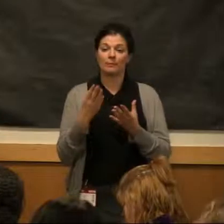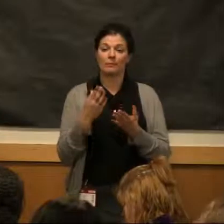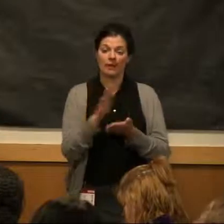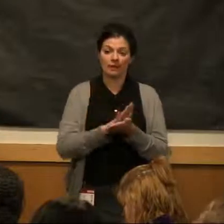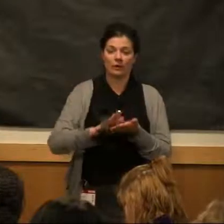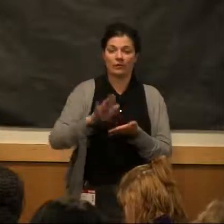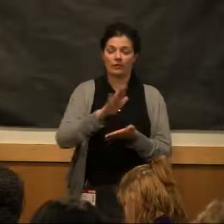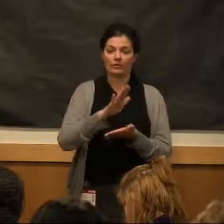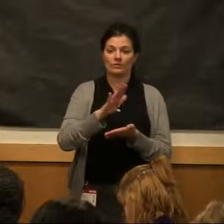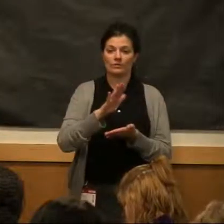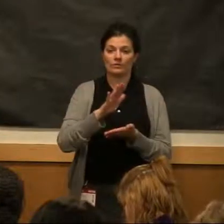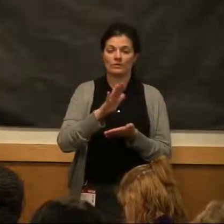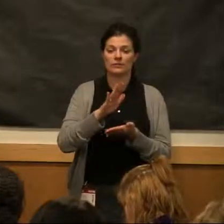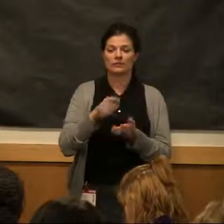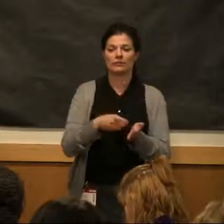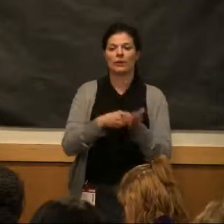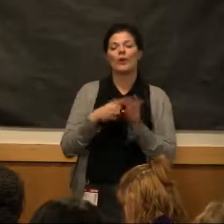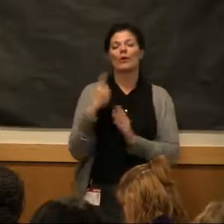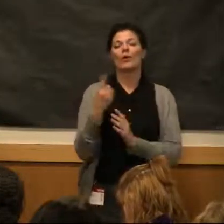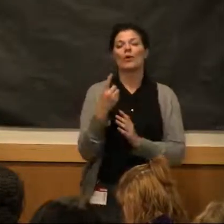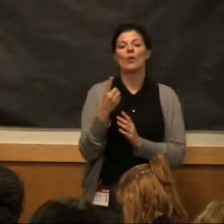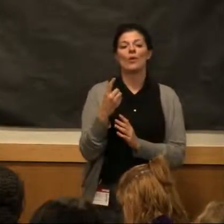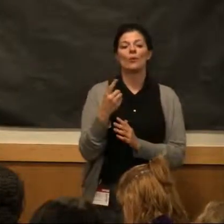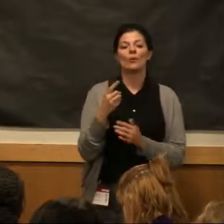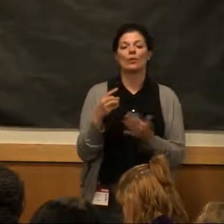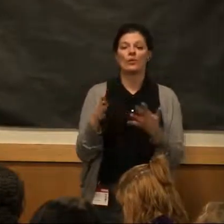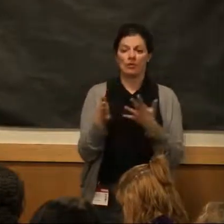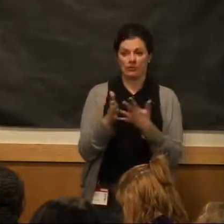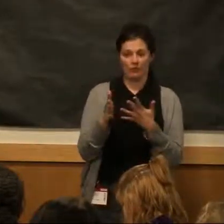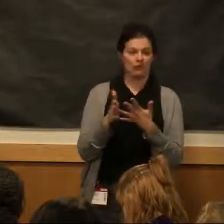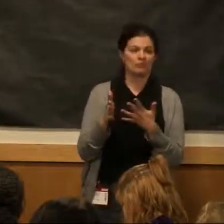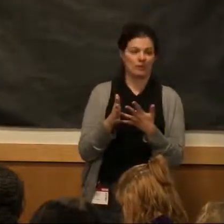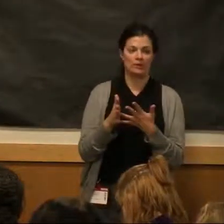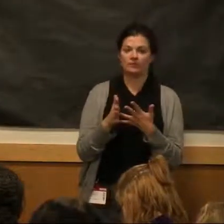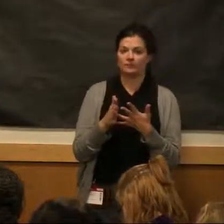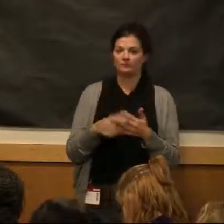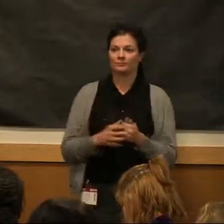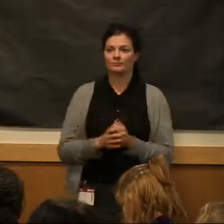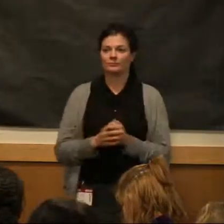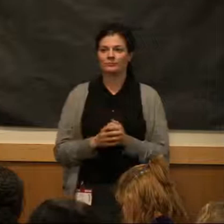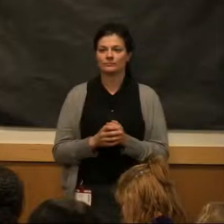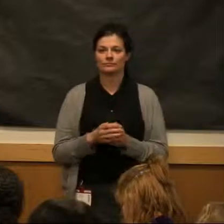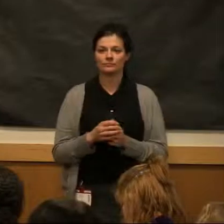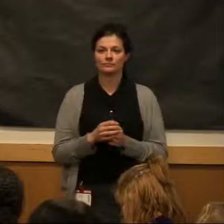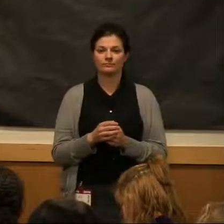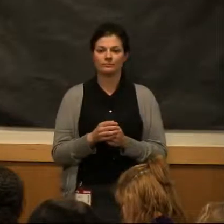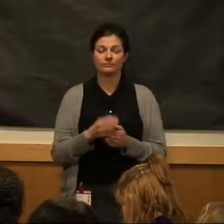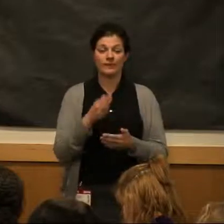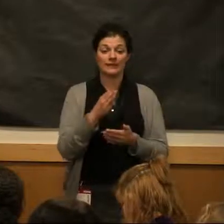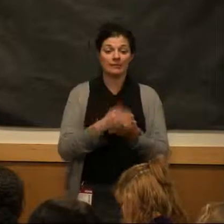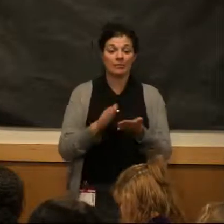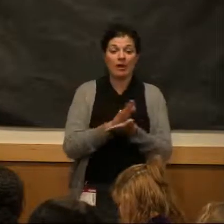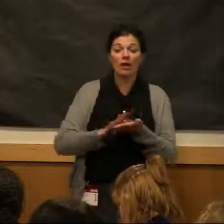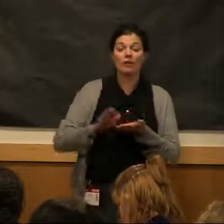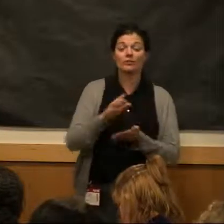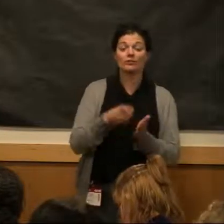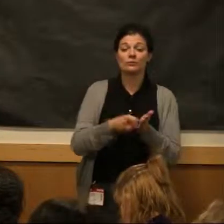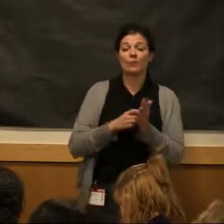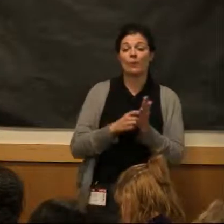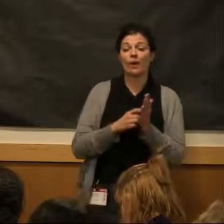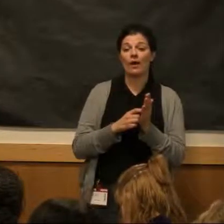require just freshman students to live on campus, and some colleges don't require students to live on campus at